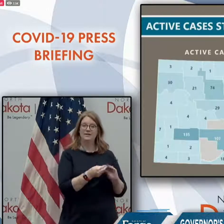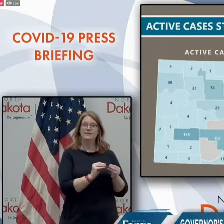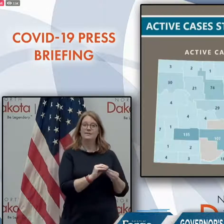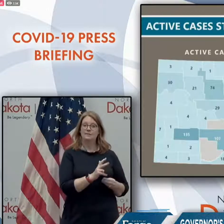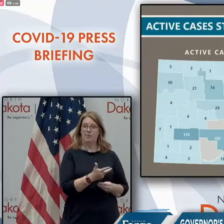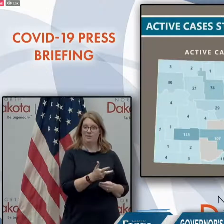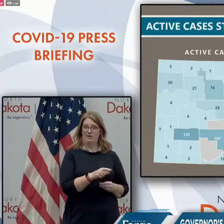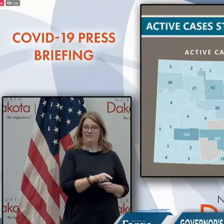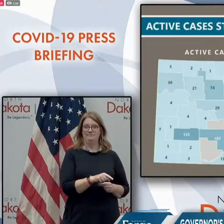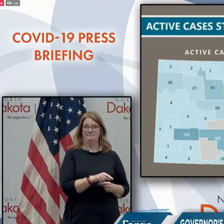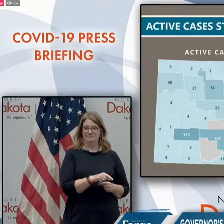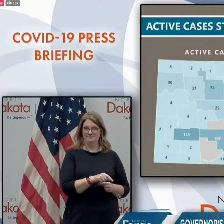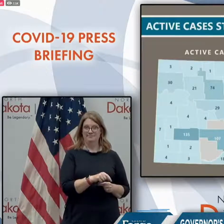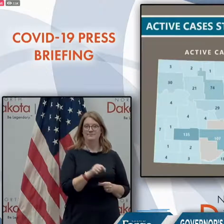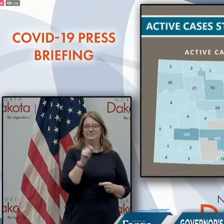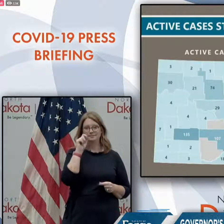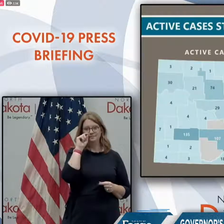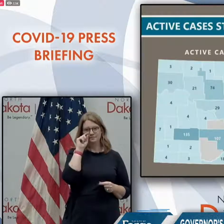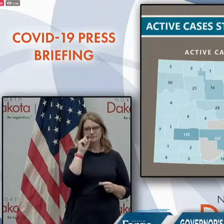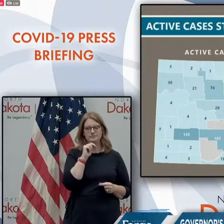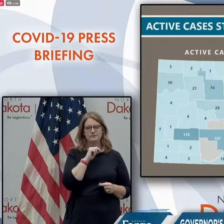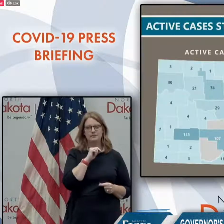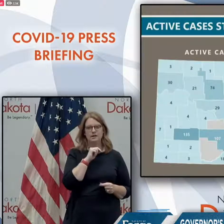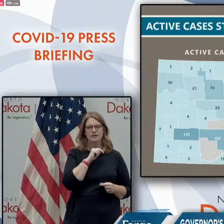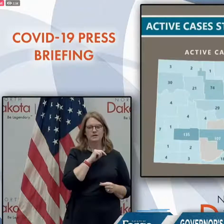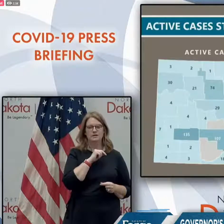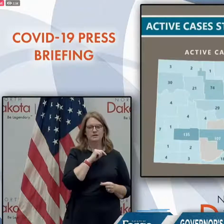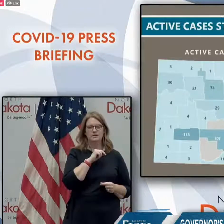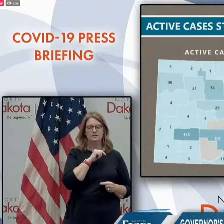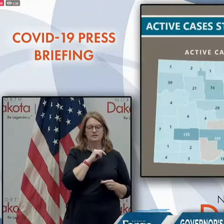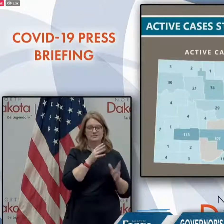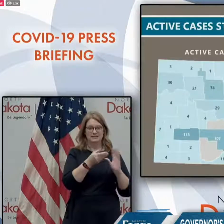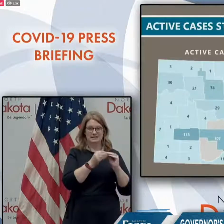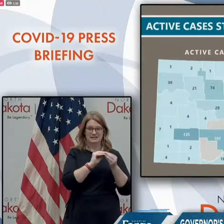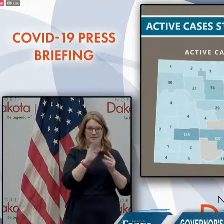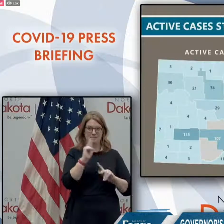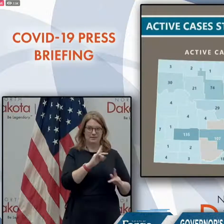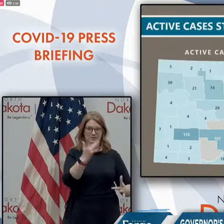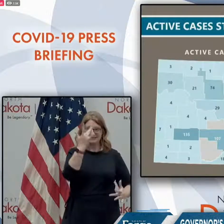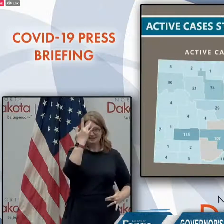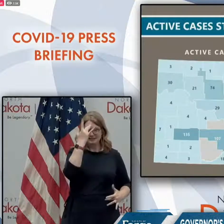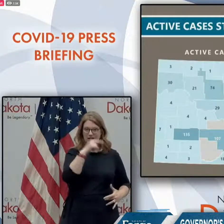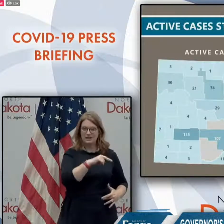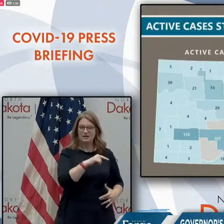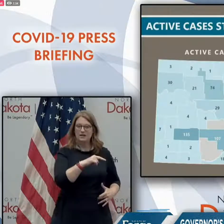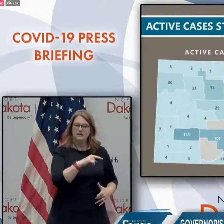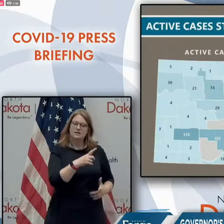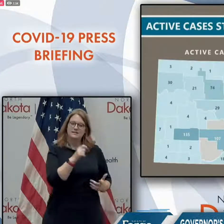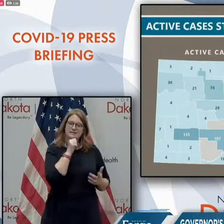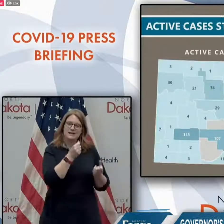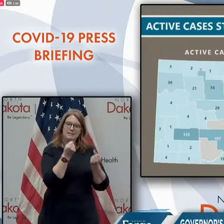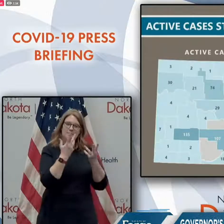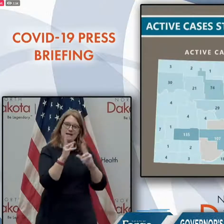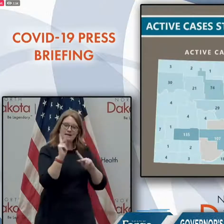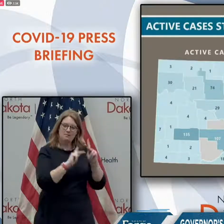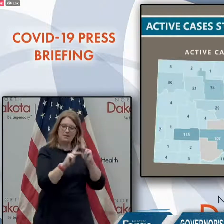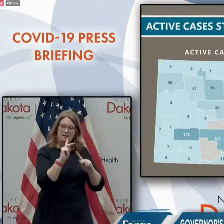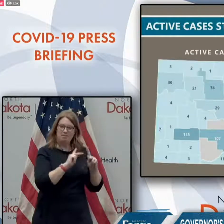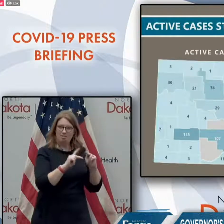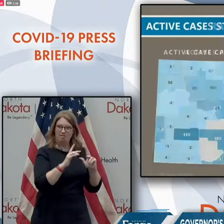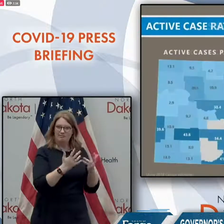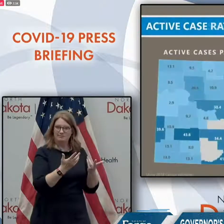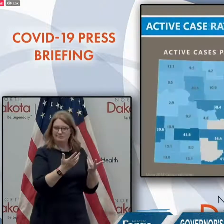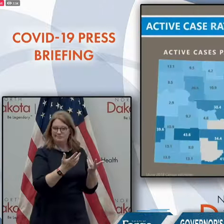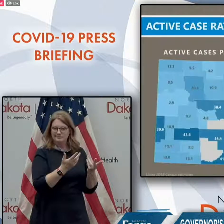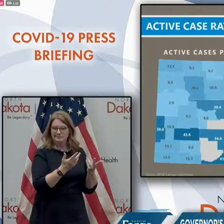3 in terms of the in number of active cases, but because of the lower population, when we take a look at active